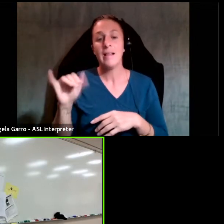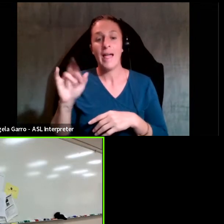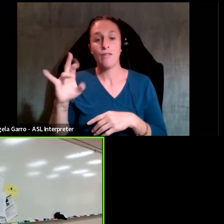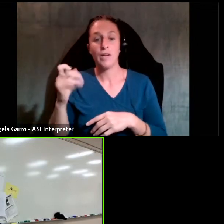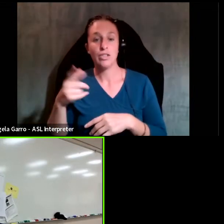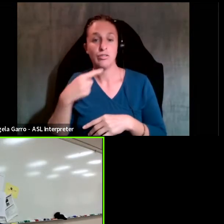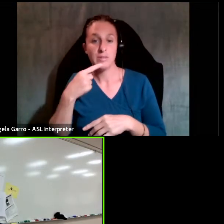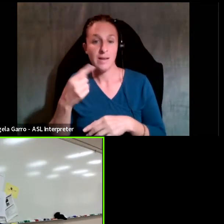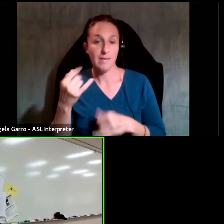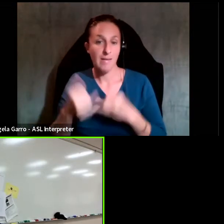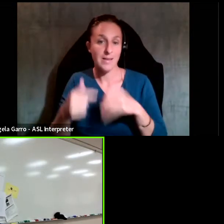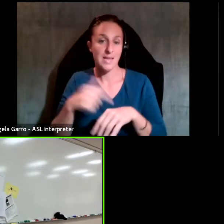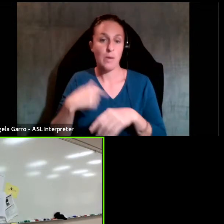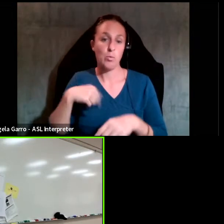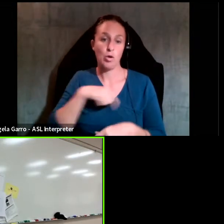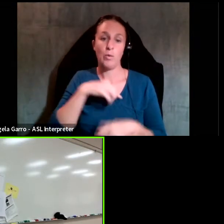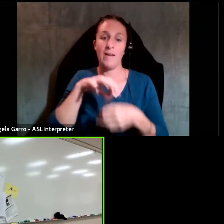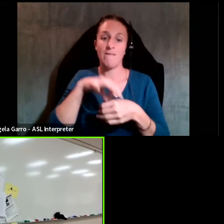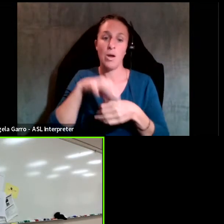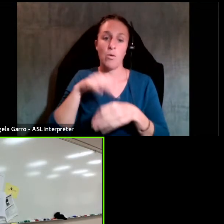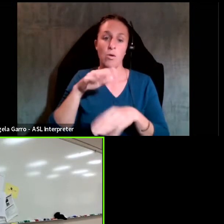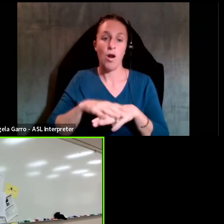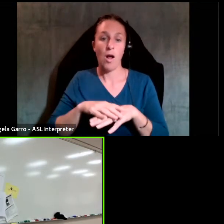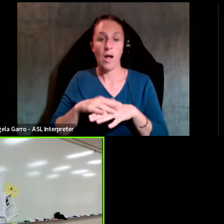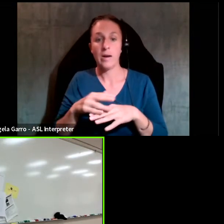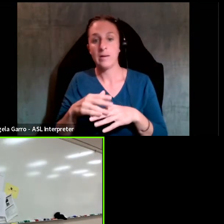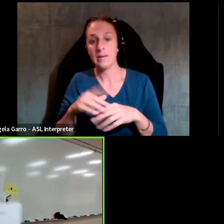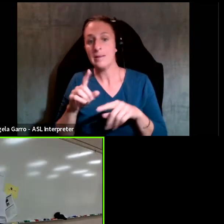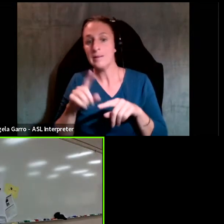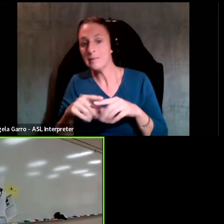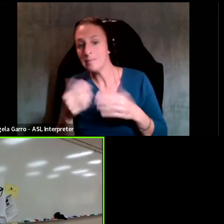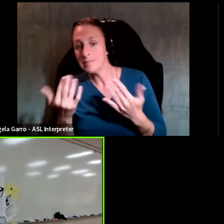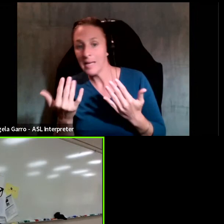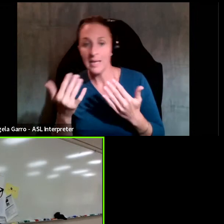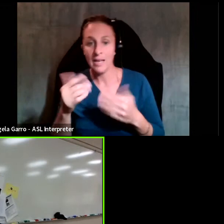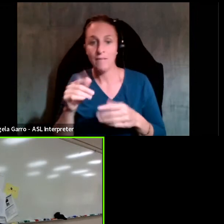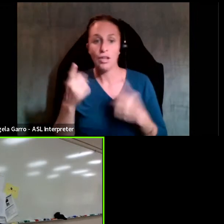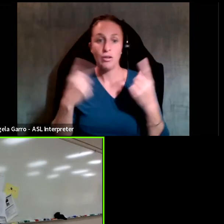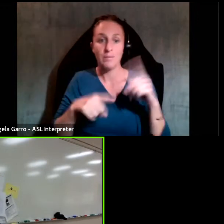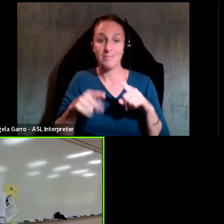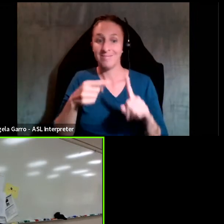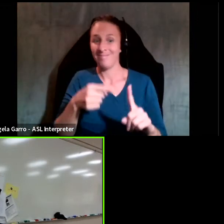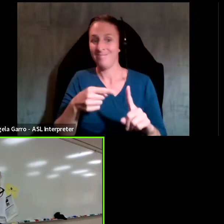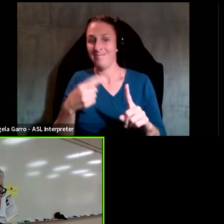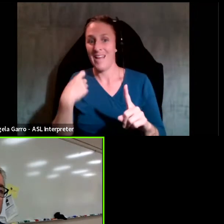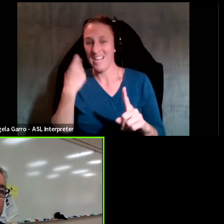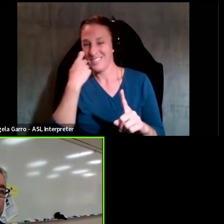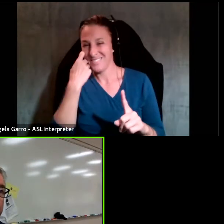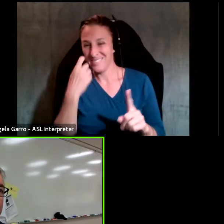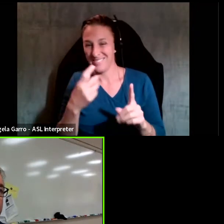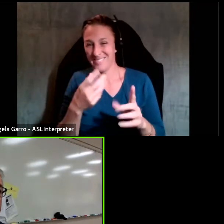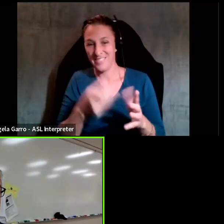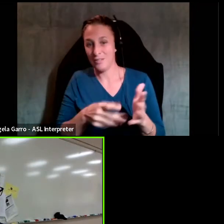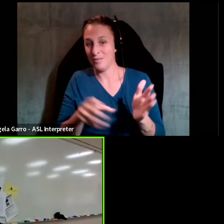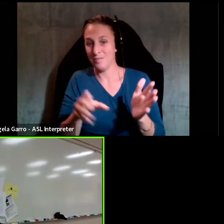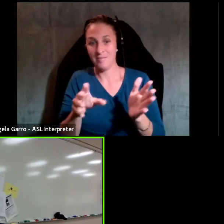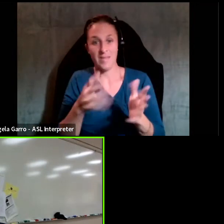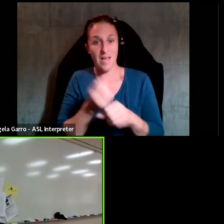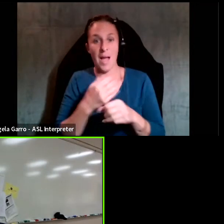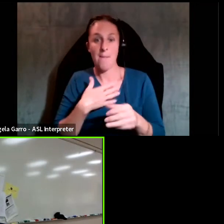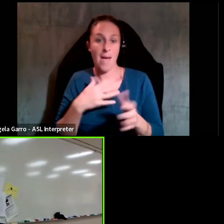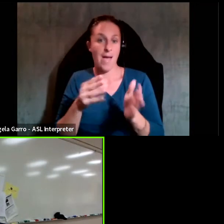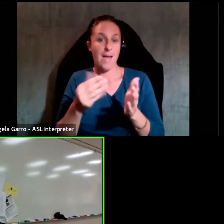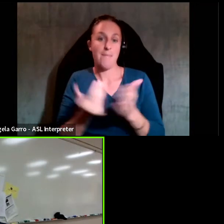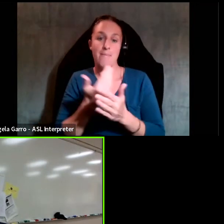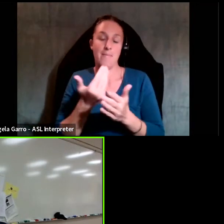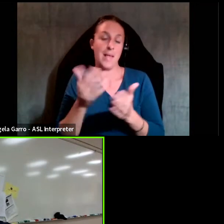were voting on the tentative agreement, and hot off the presses, I received my paper copy of the new